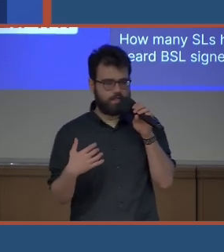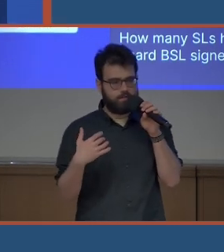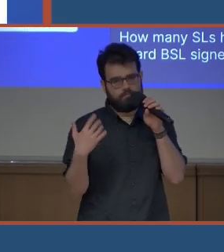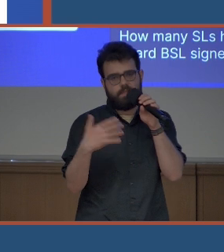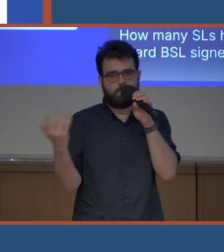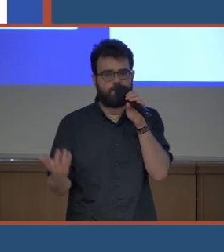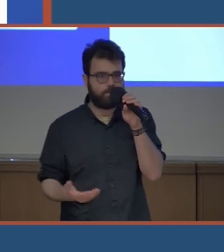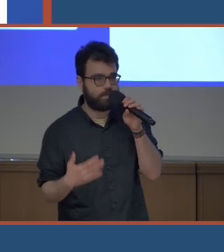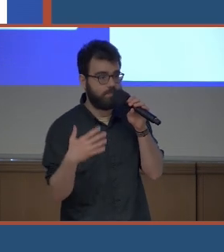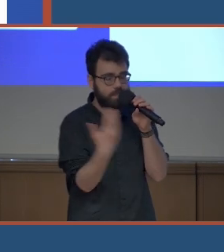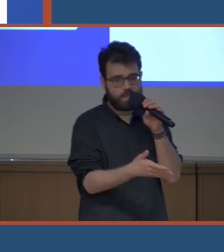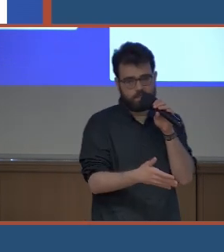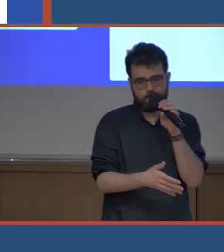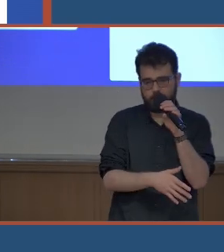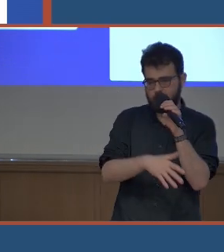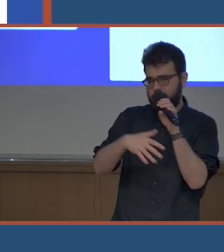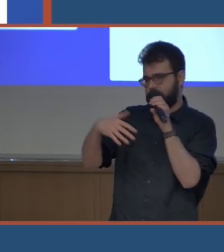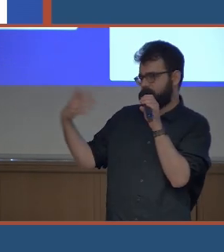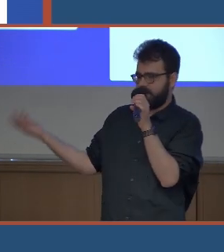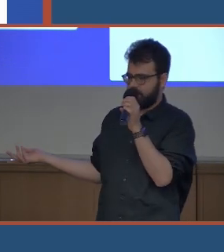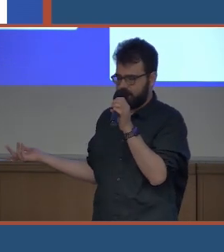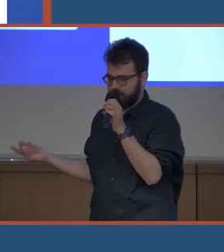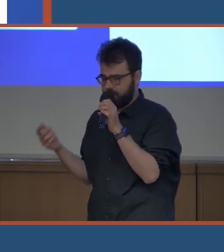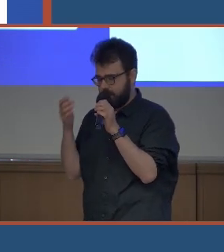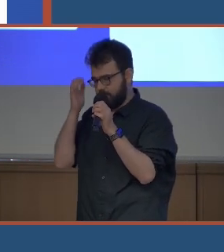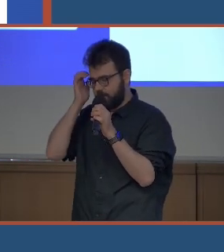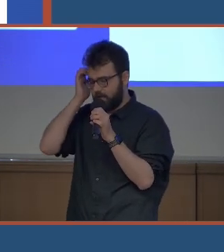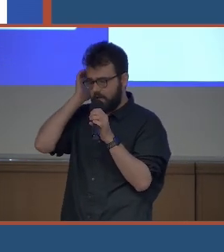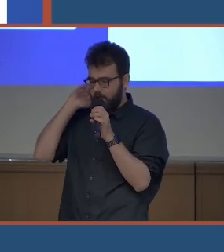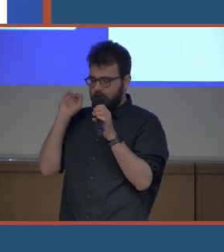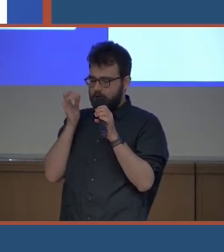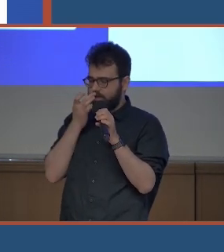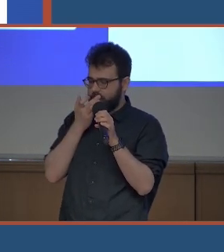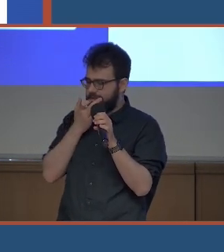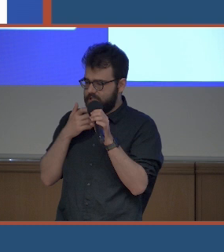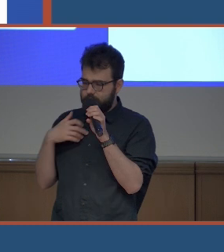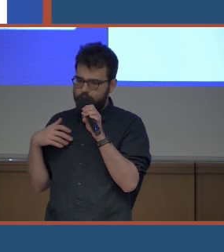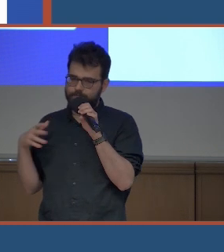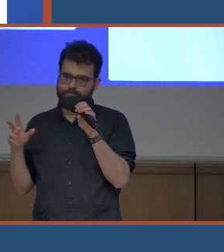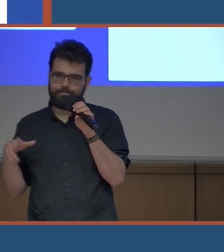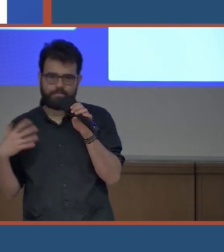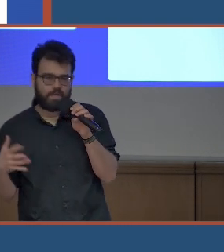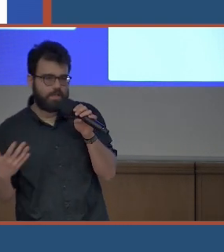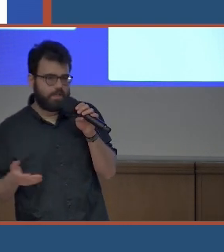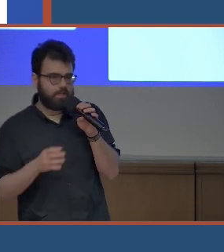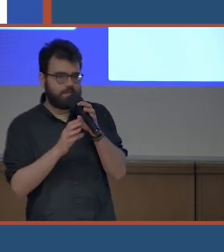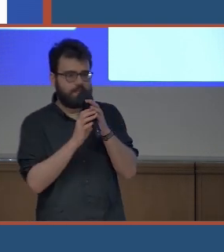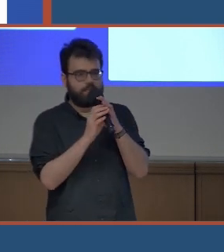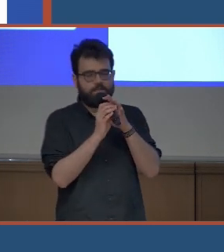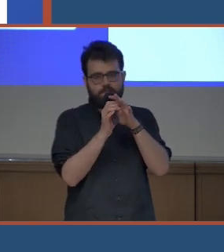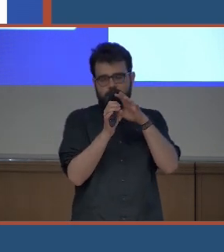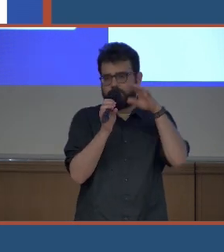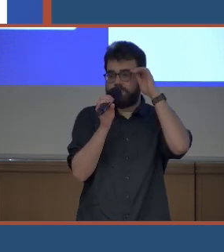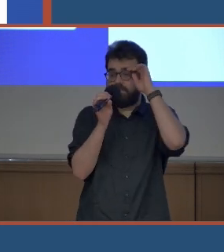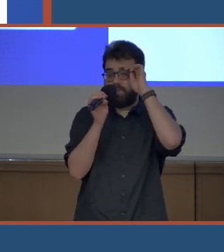use this kind of vocabulary or that kind of vocabulary. So, for example, this kind